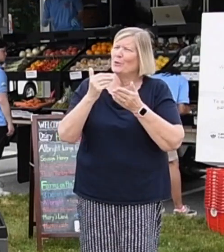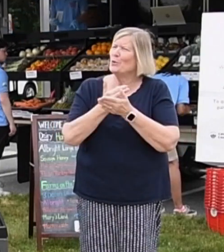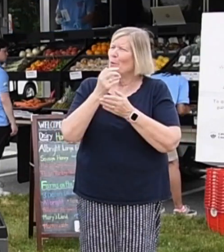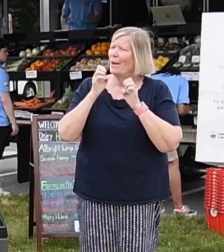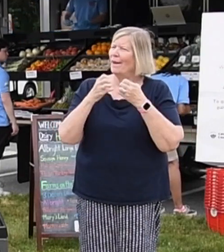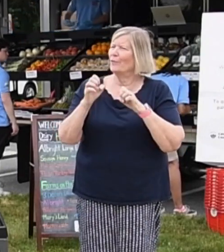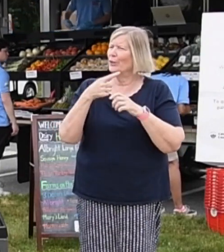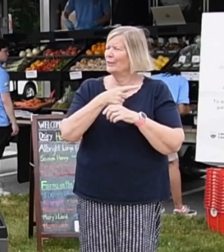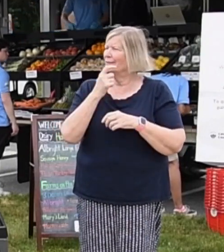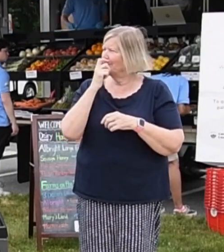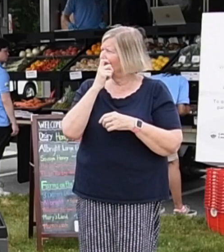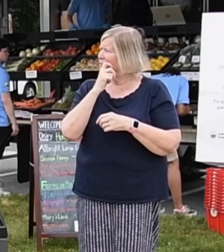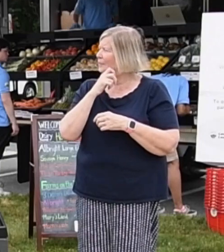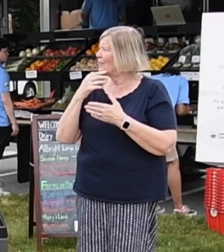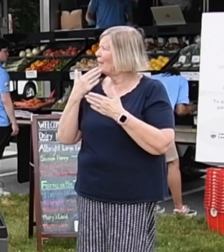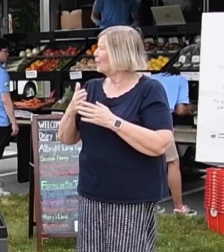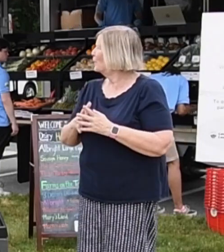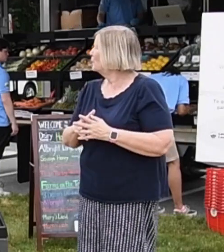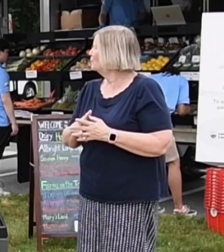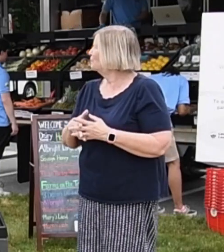Thank you.